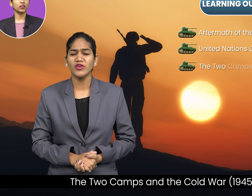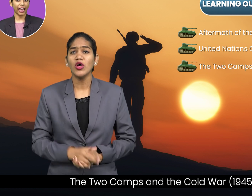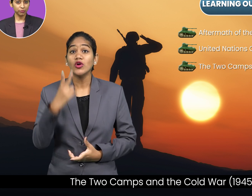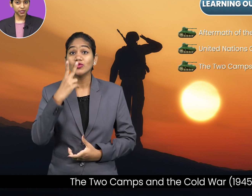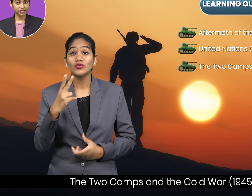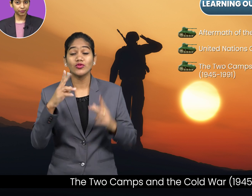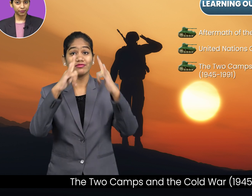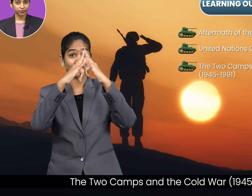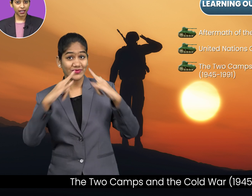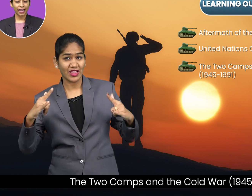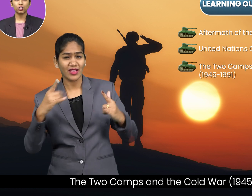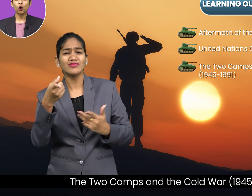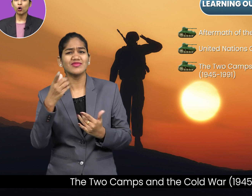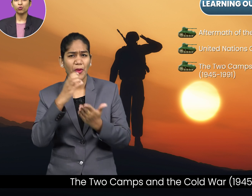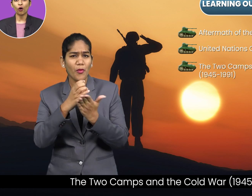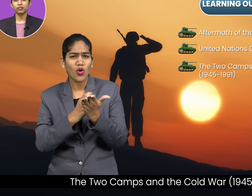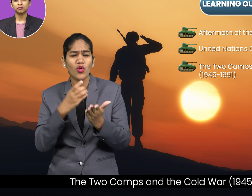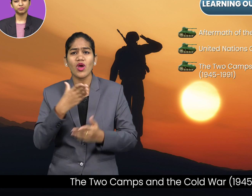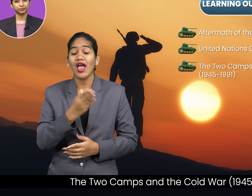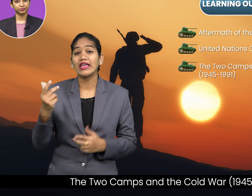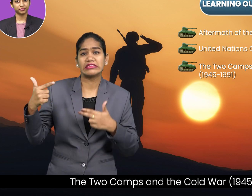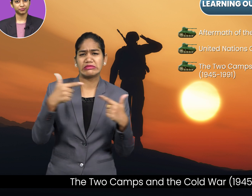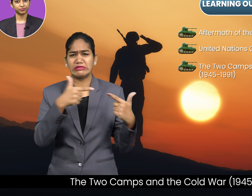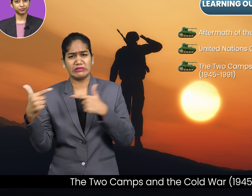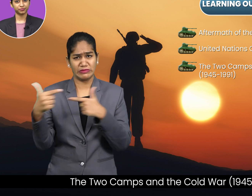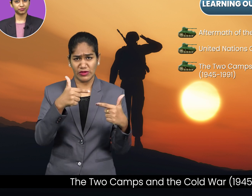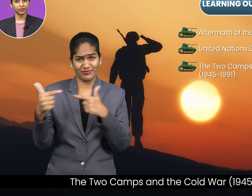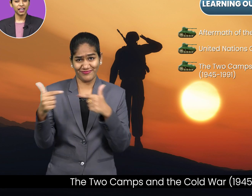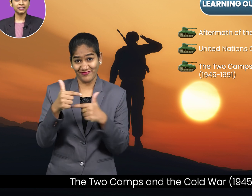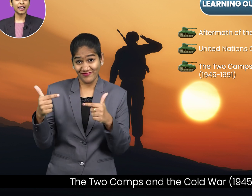The two camps and the Cold War,